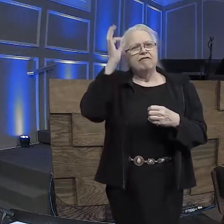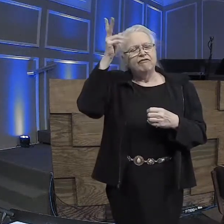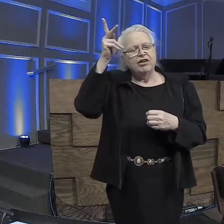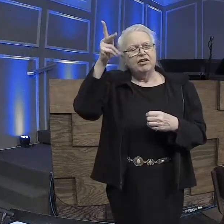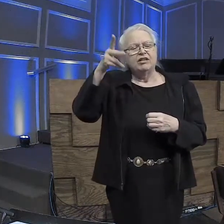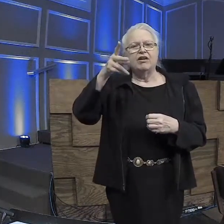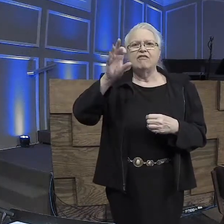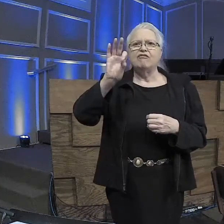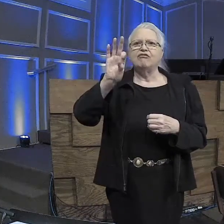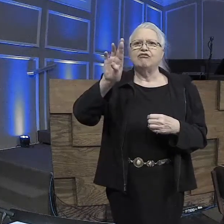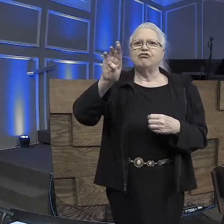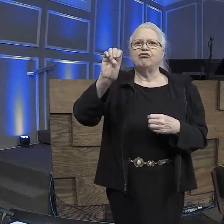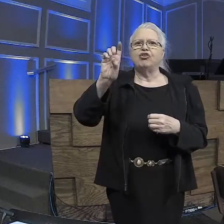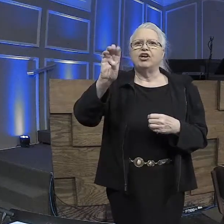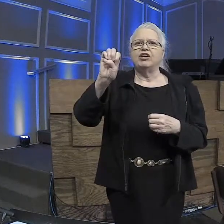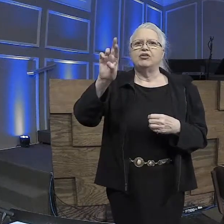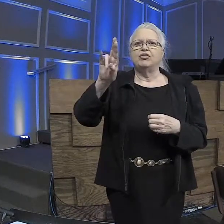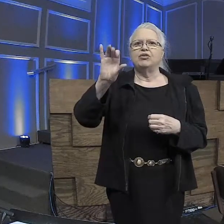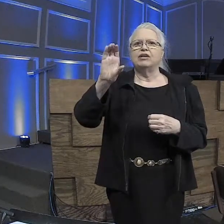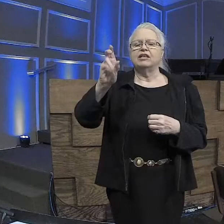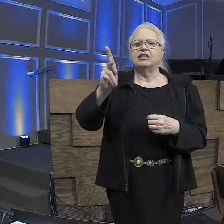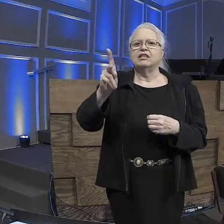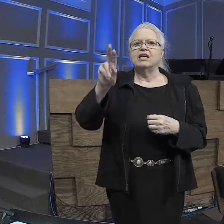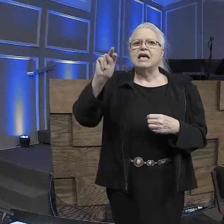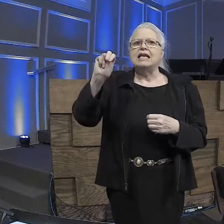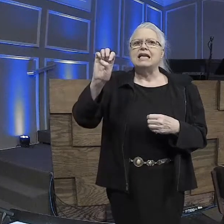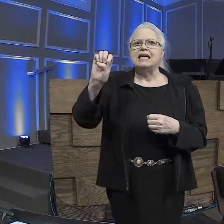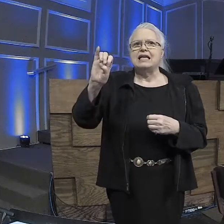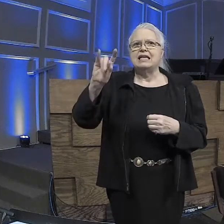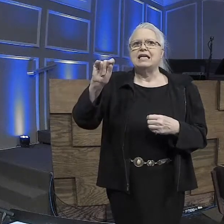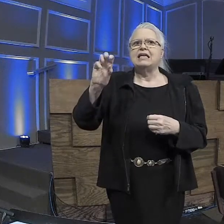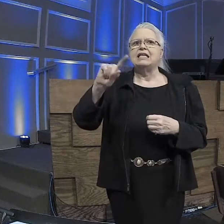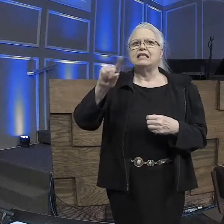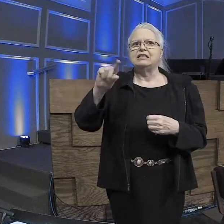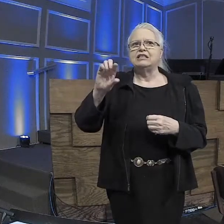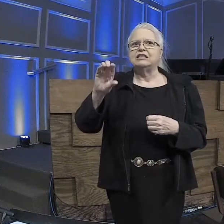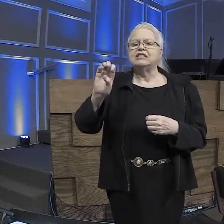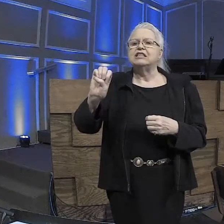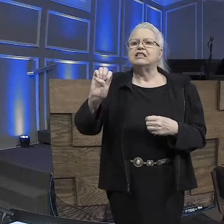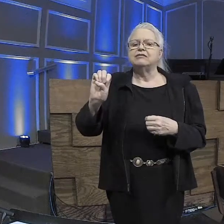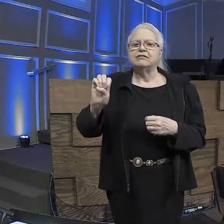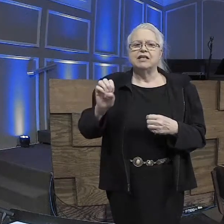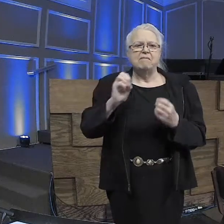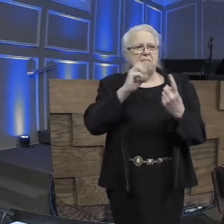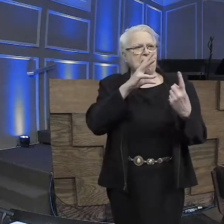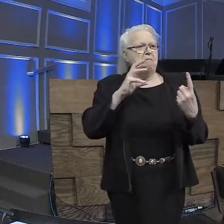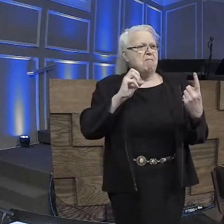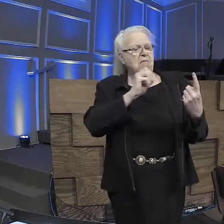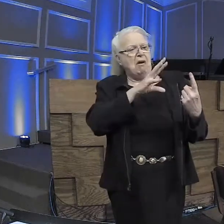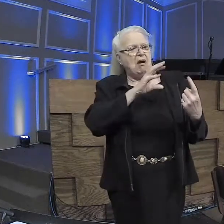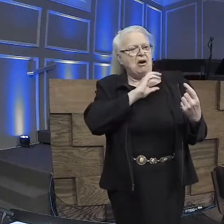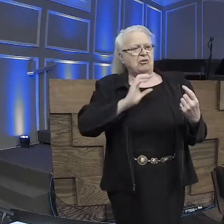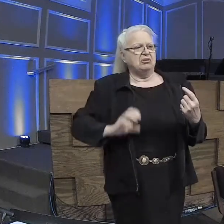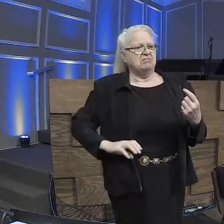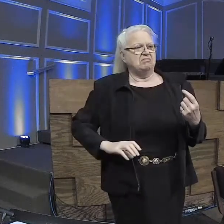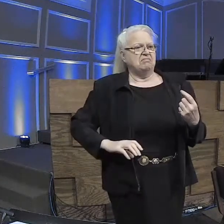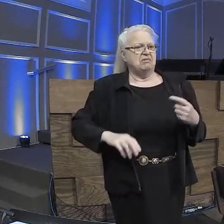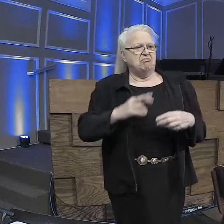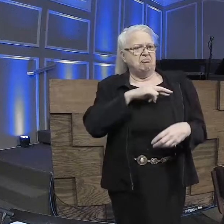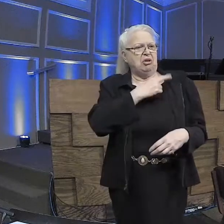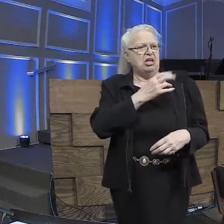You remember the name. He made it a habit of mocking Christianity, and he deemed it a religion of